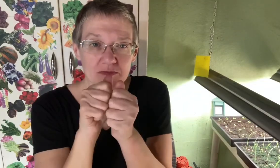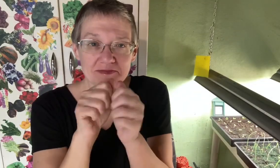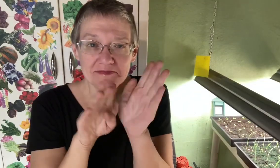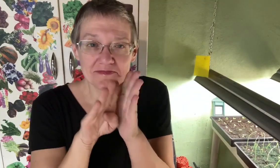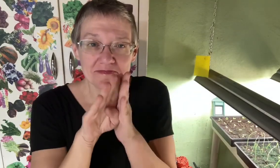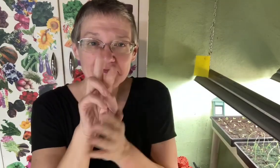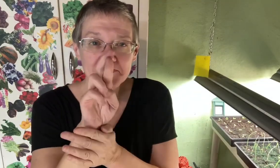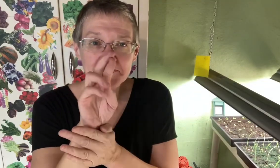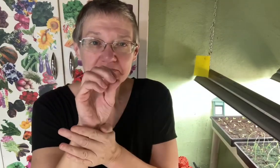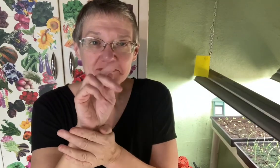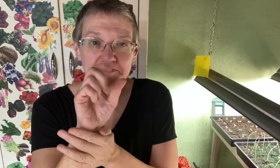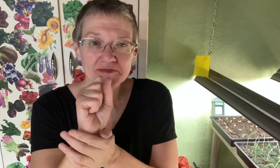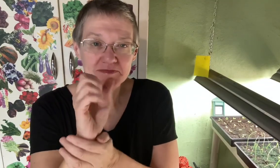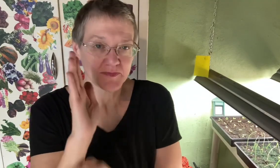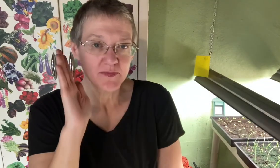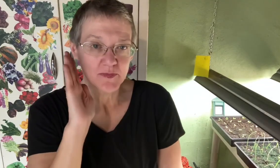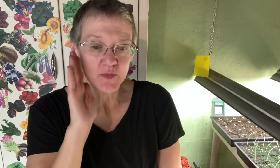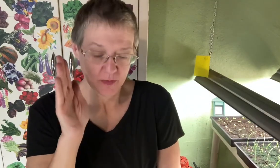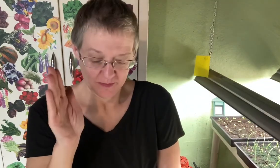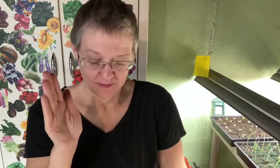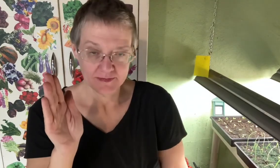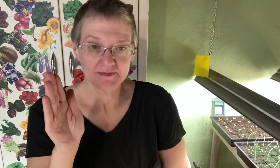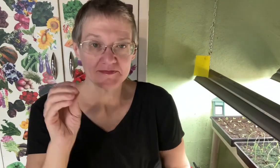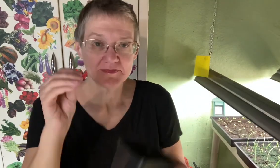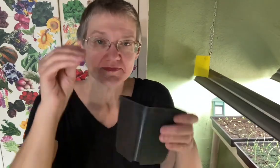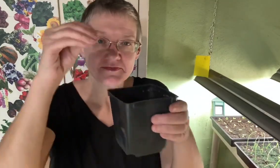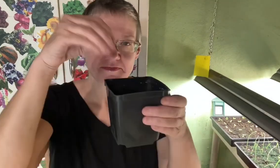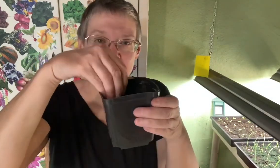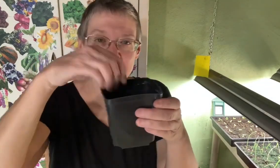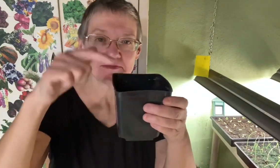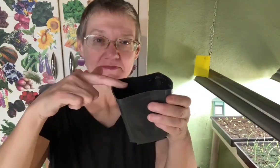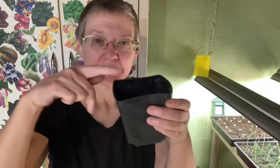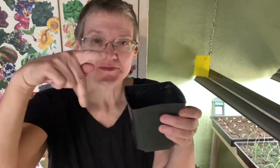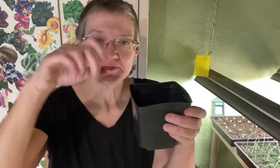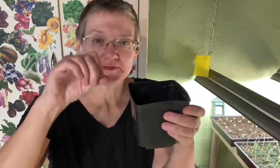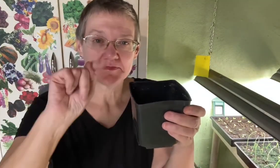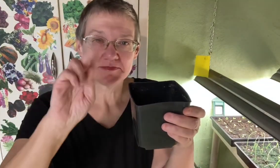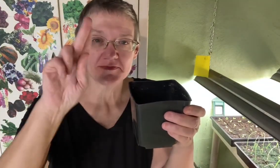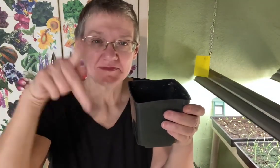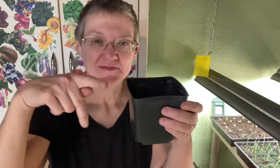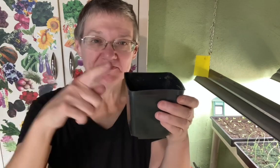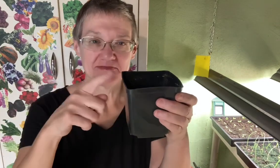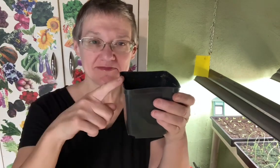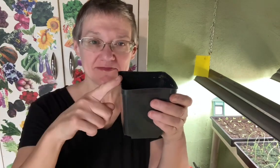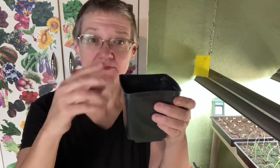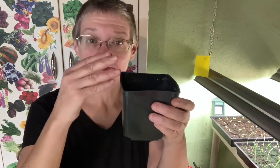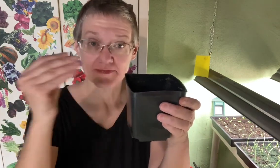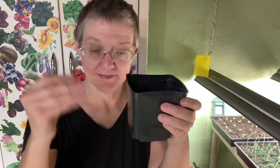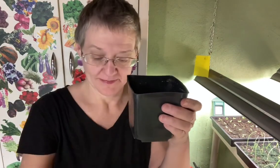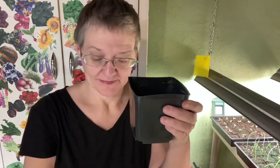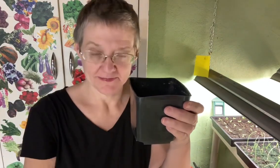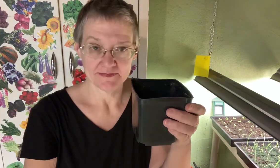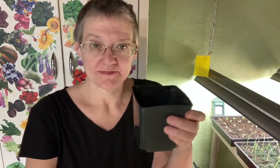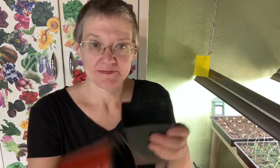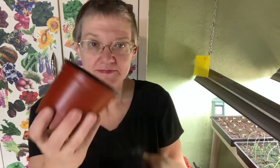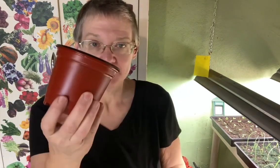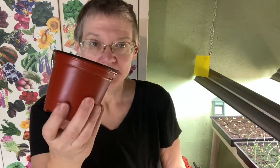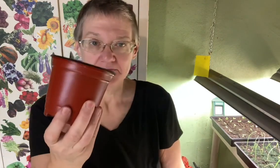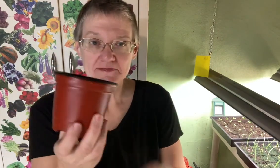When they're a few inches tall and have developed some roots, we'll pot them up into these bigger pots. We're also going to